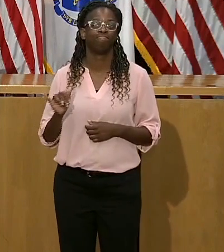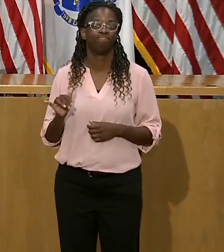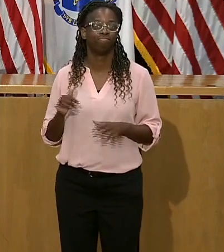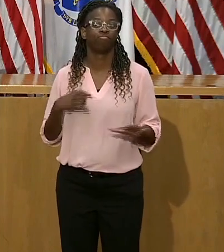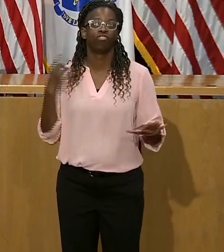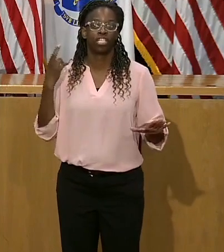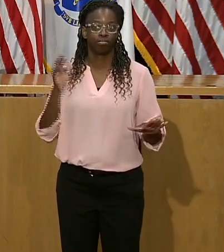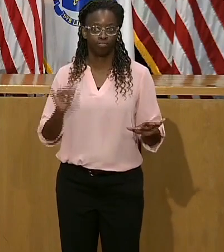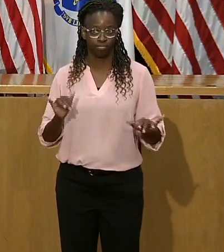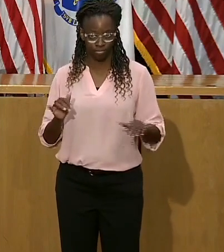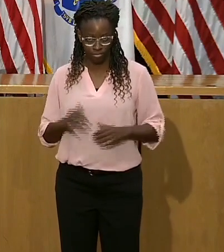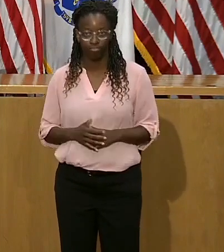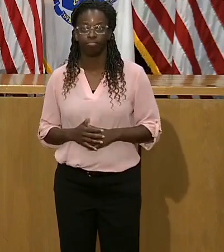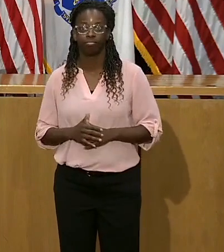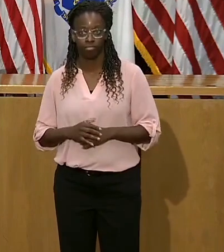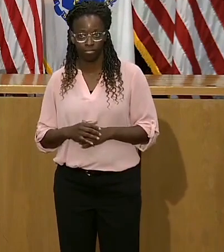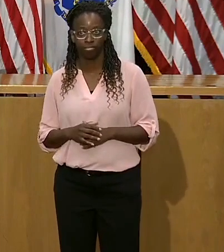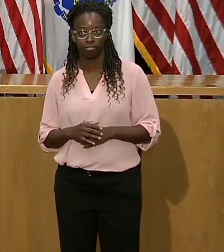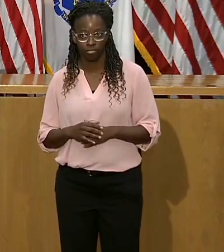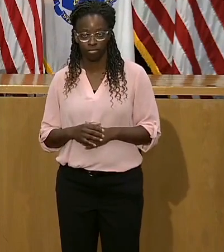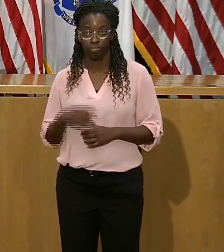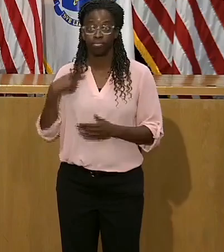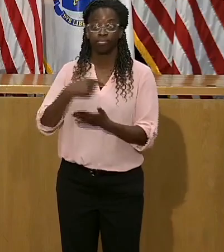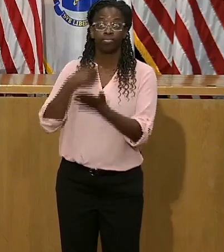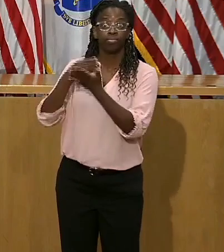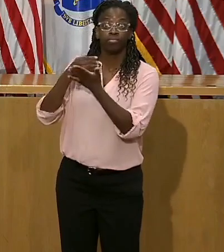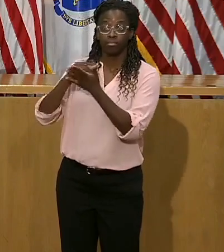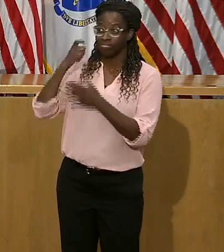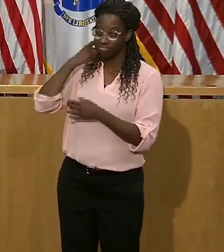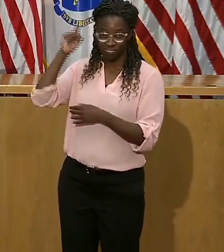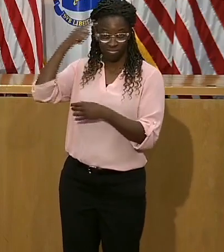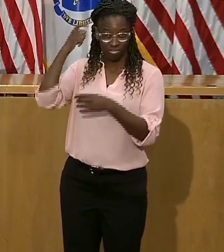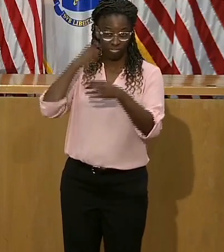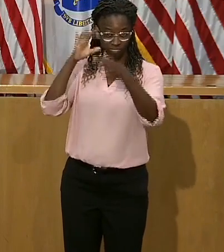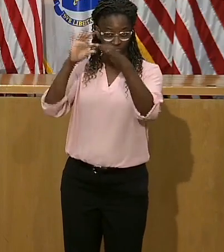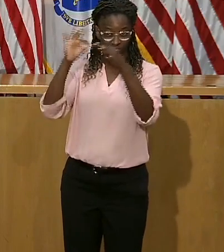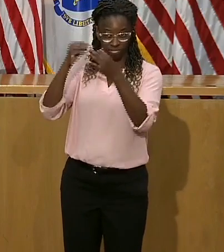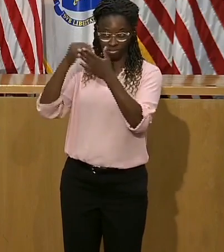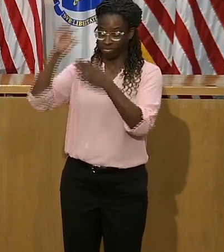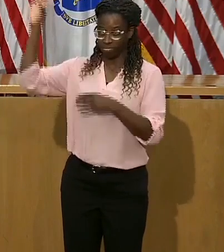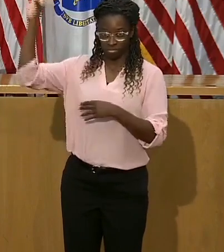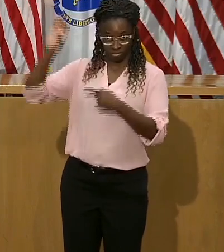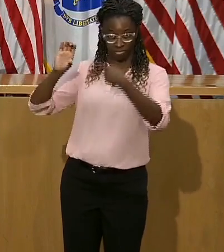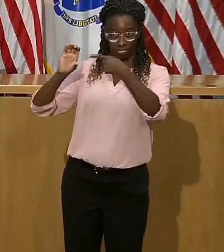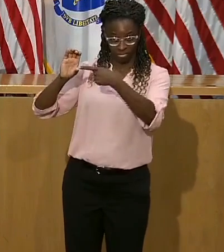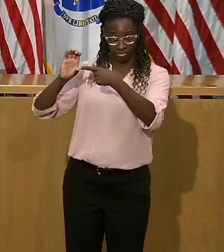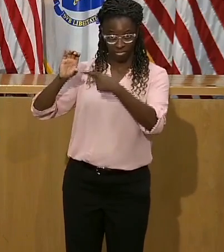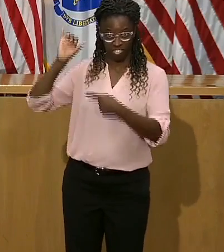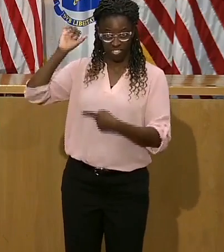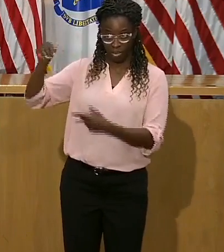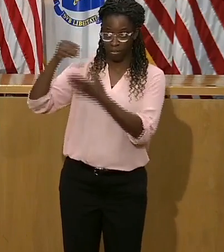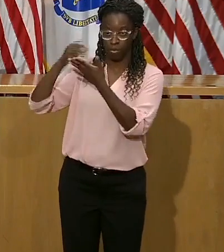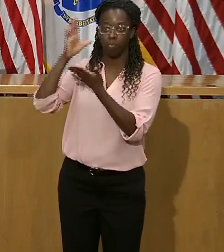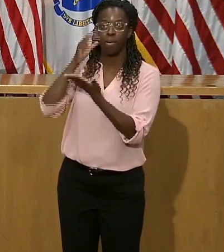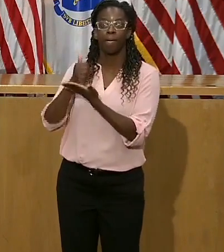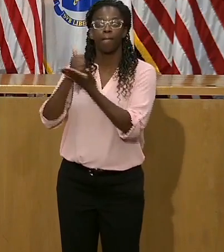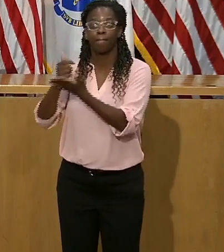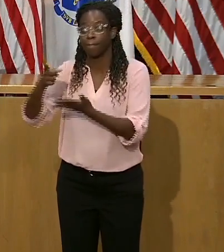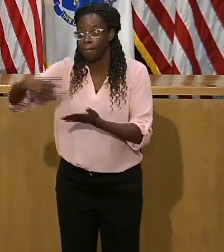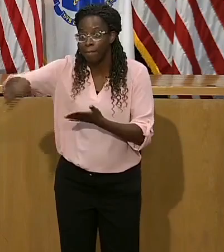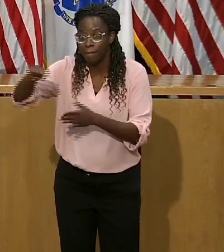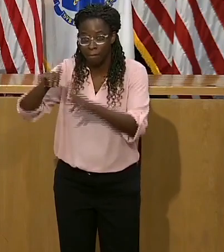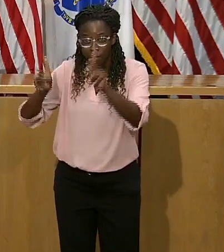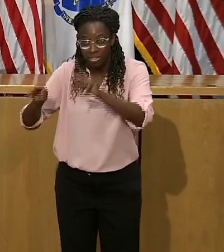need of support and to ensure that they get both the financial support and the technical support they need and